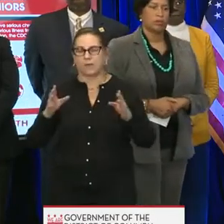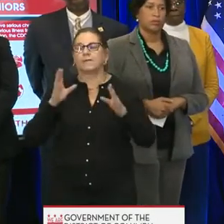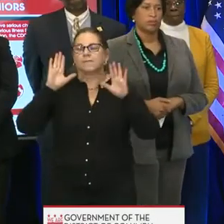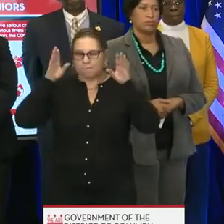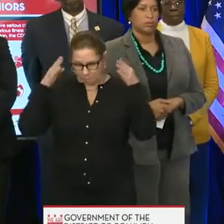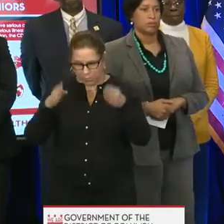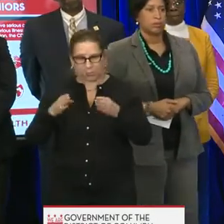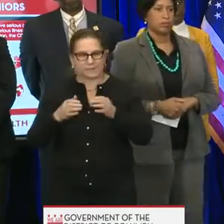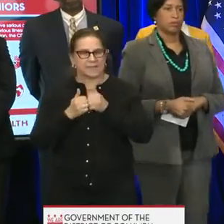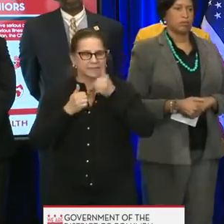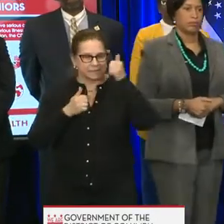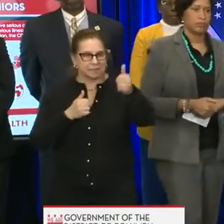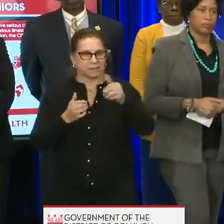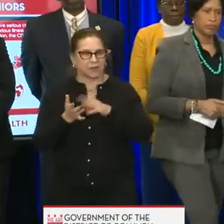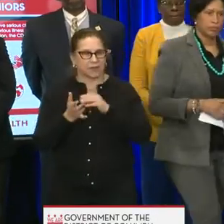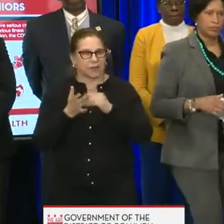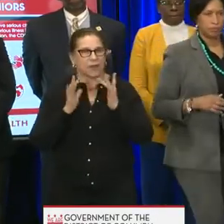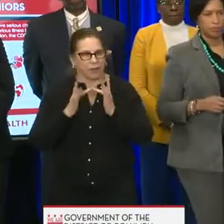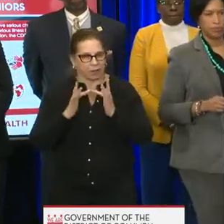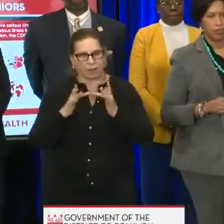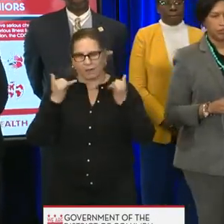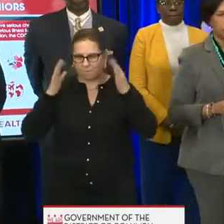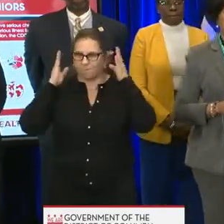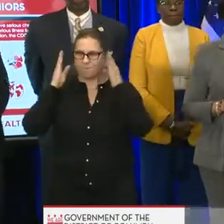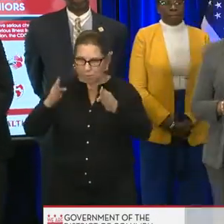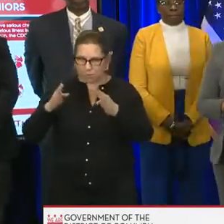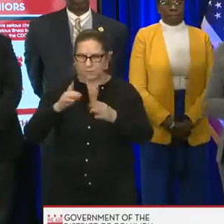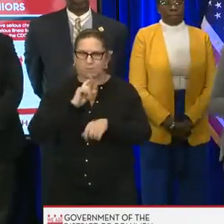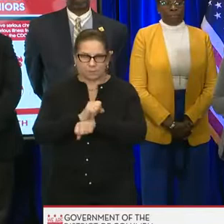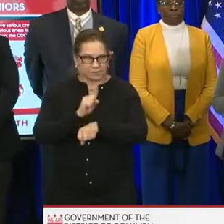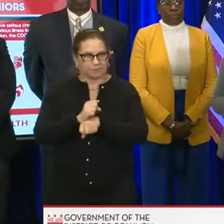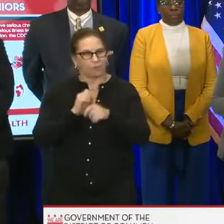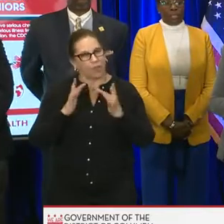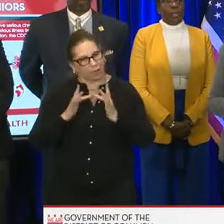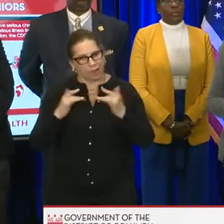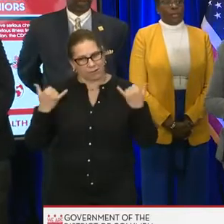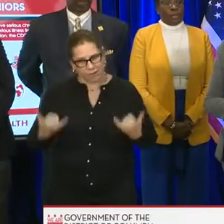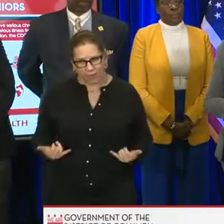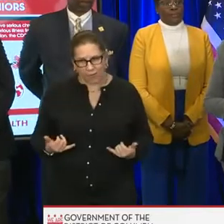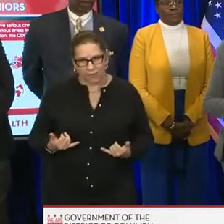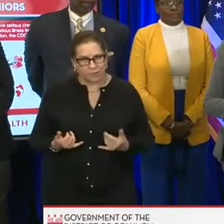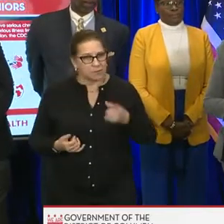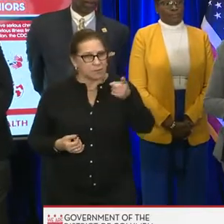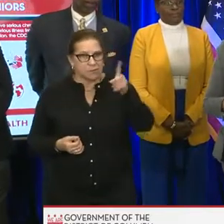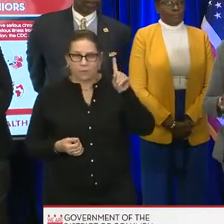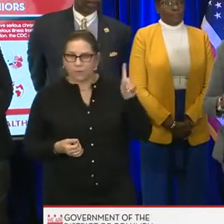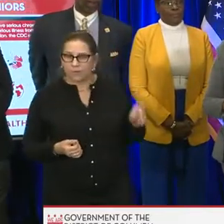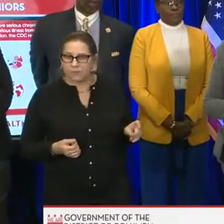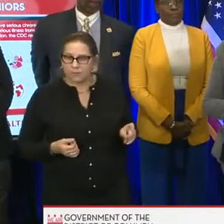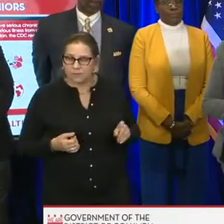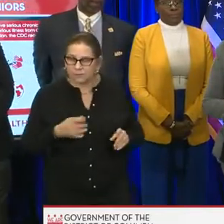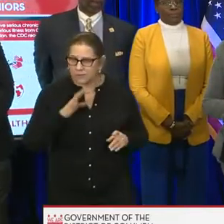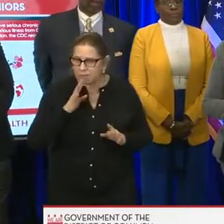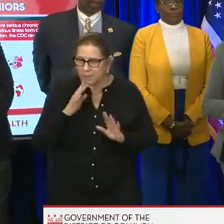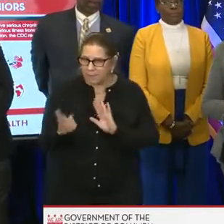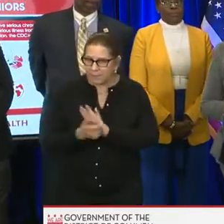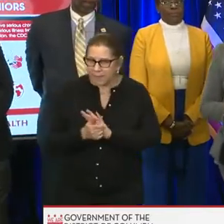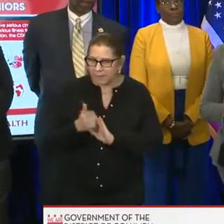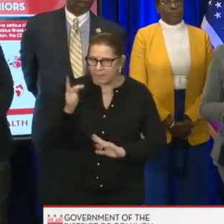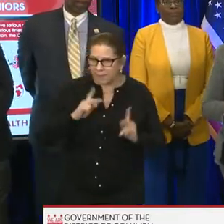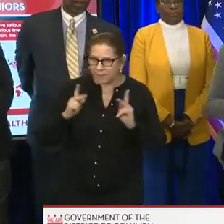Any thought to restricting visitors to senior centers, retirement homes, hospitals? We are looking at all of our